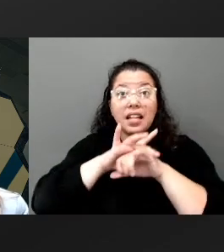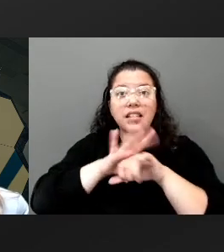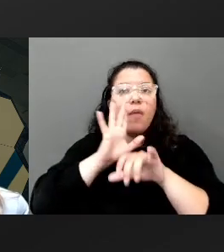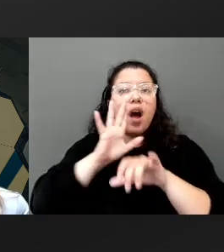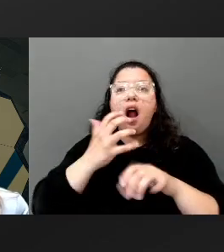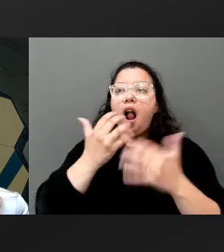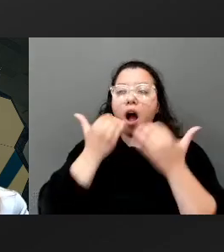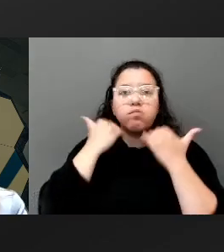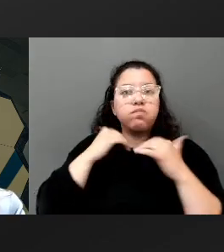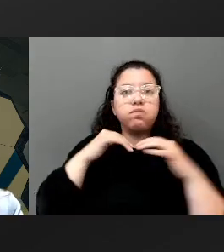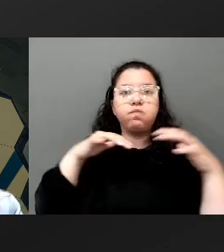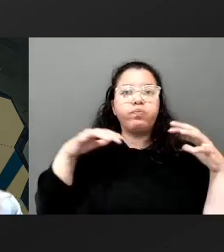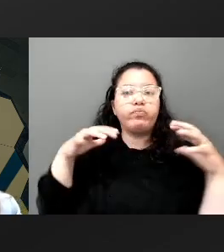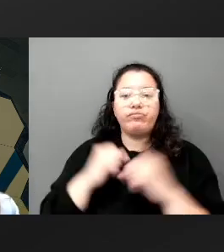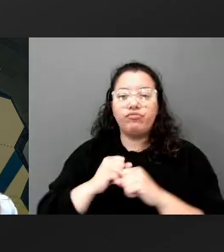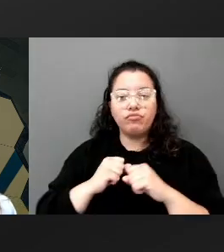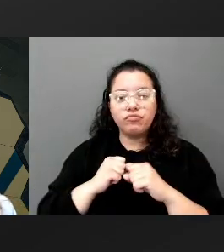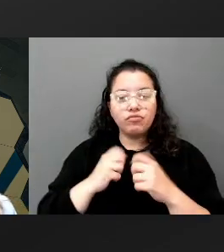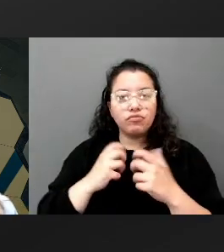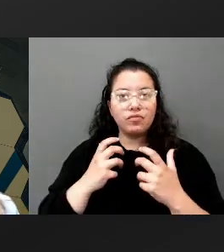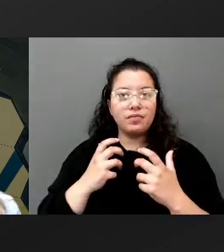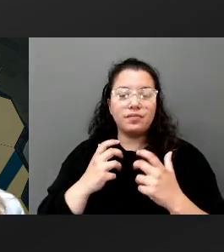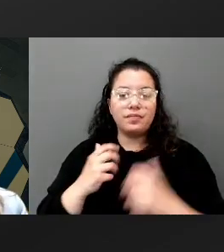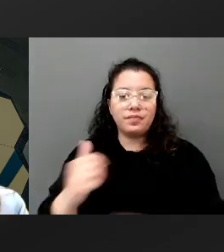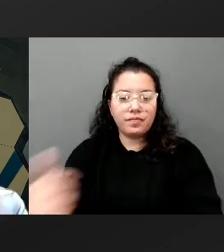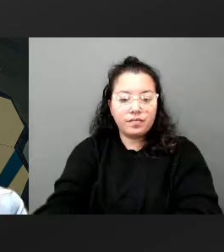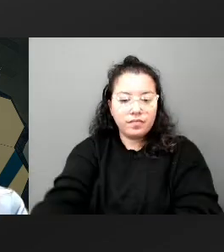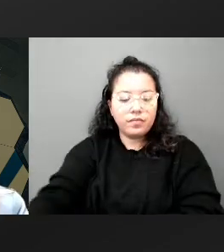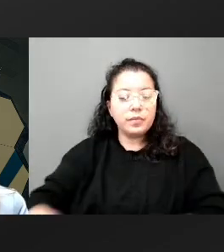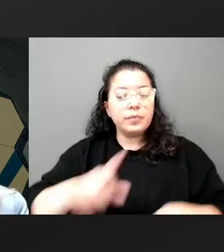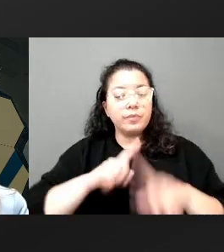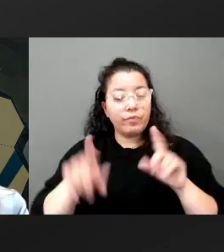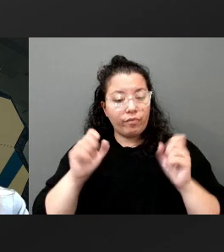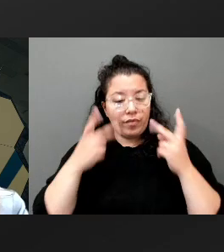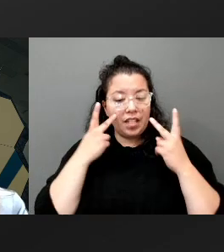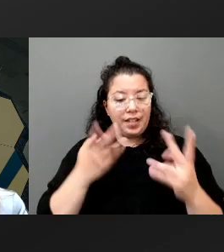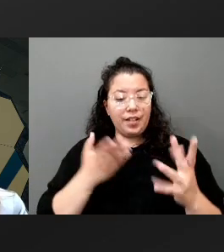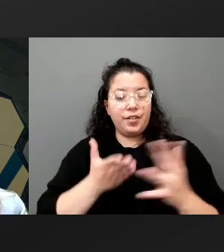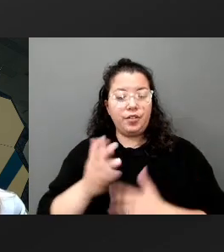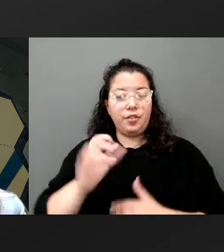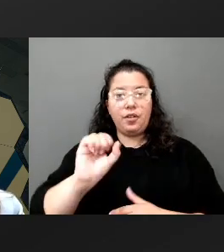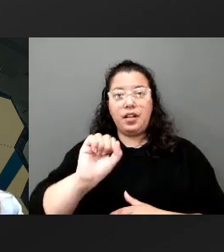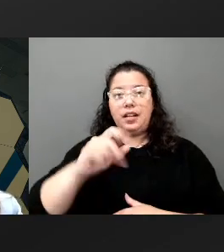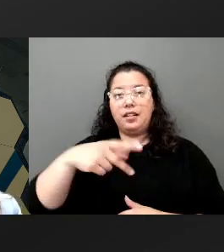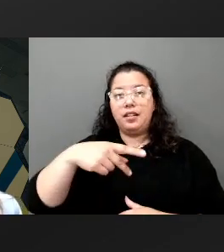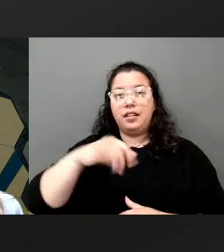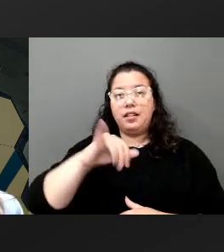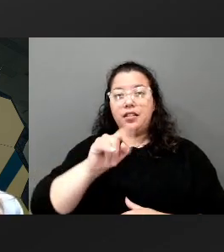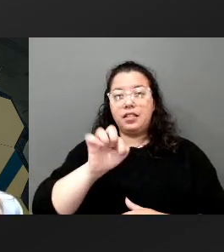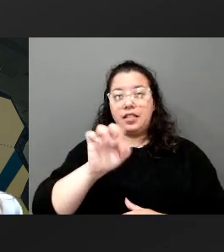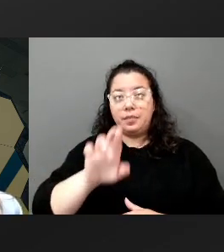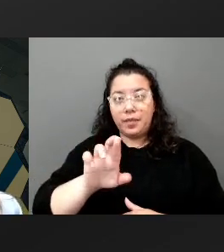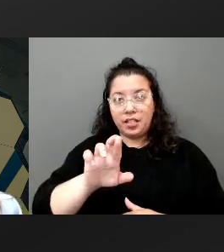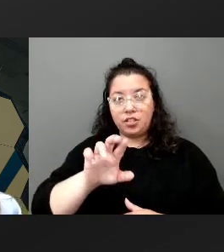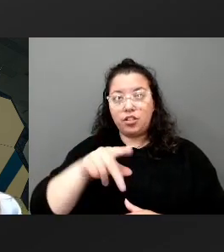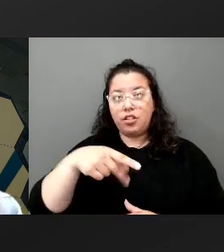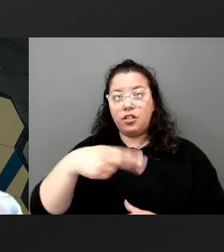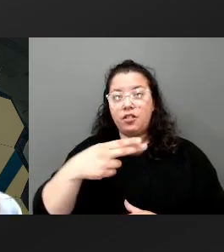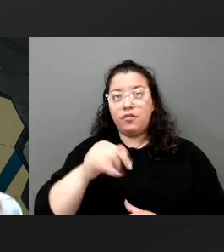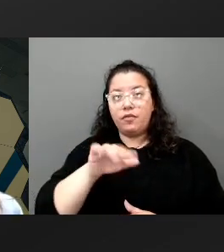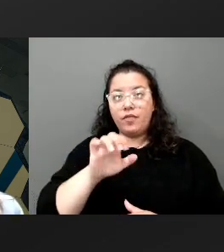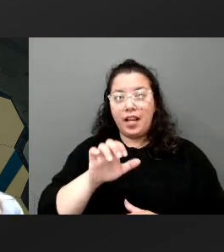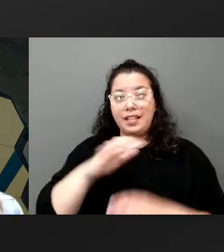other telescopes, including the Spitzer Space Telescope, is that sometimes when we get to this phase where we're losing all this mass